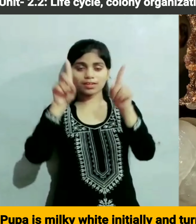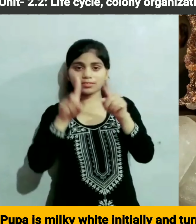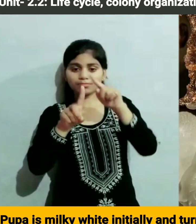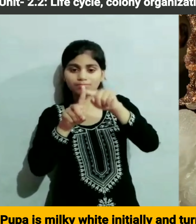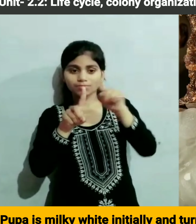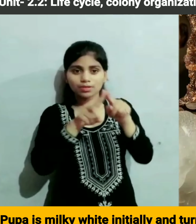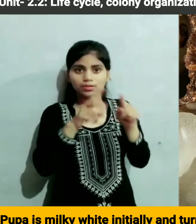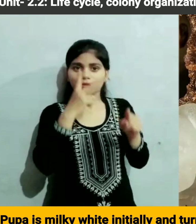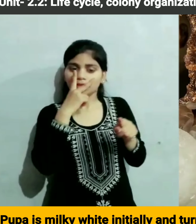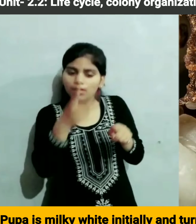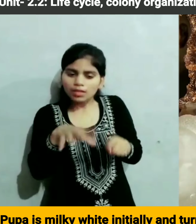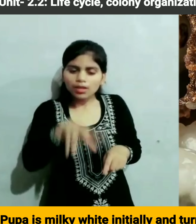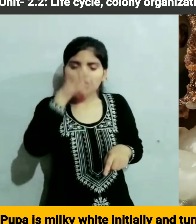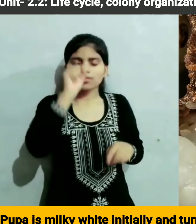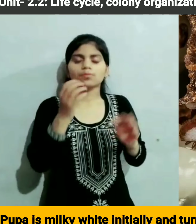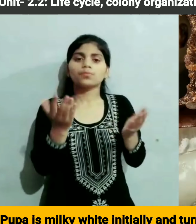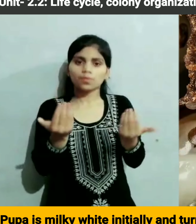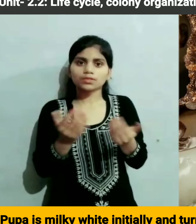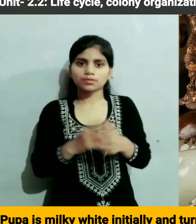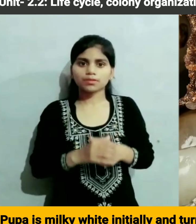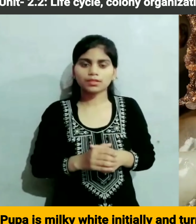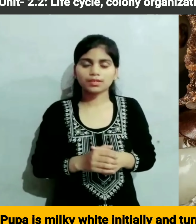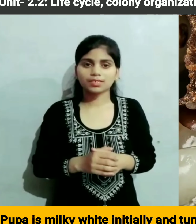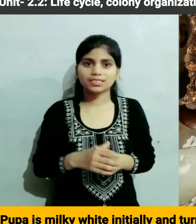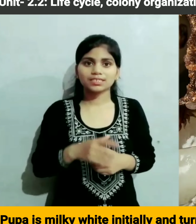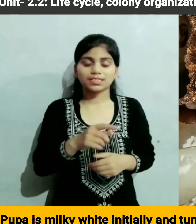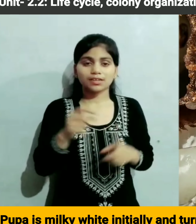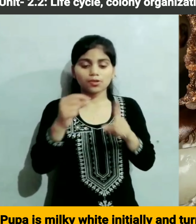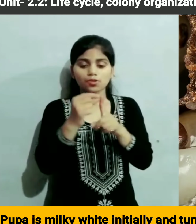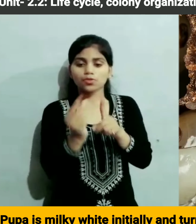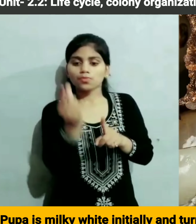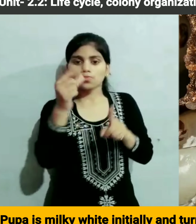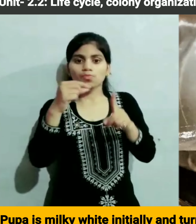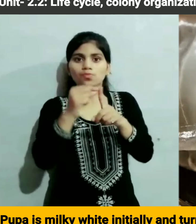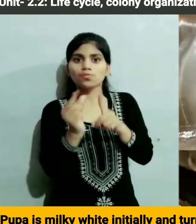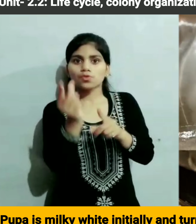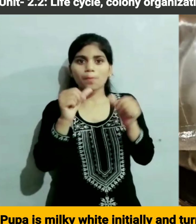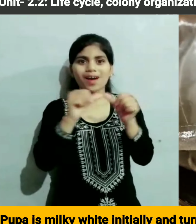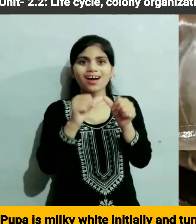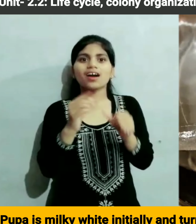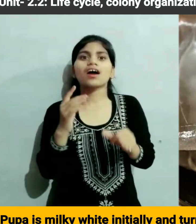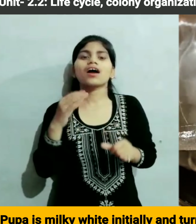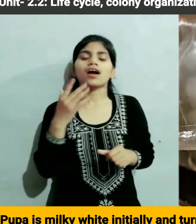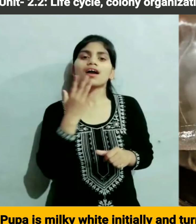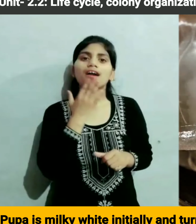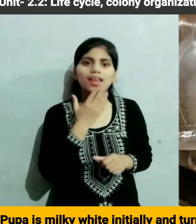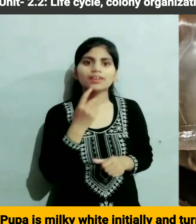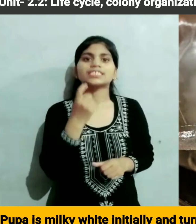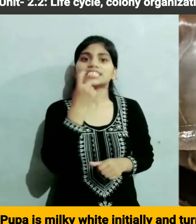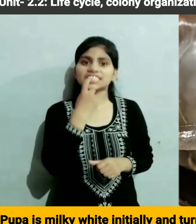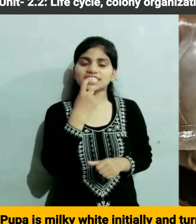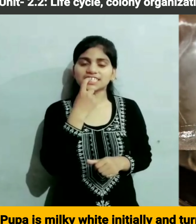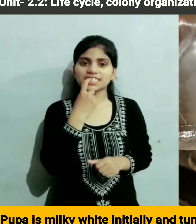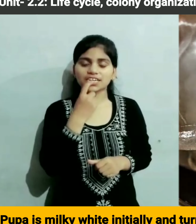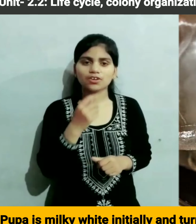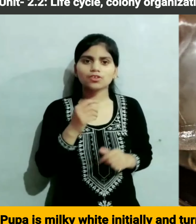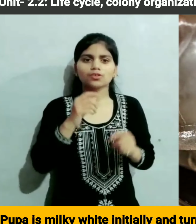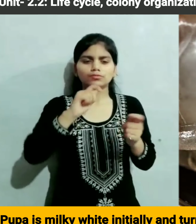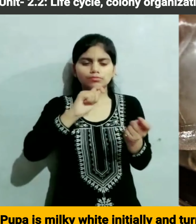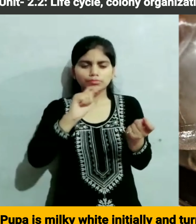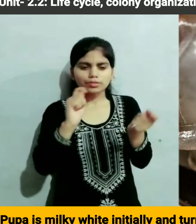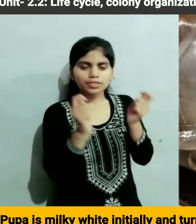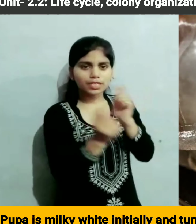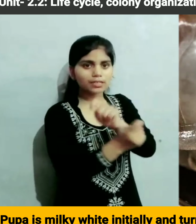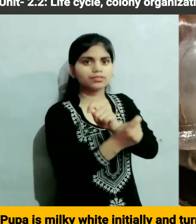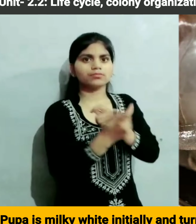Pupa is milky white initially and turns yellowish and finally brown.